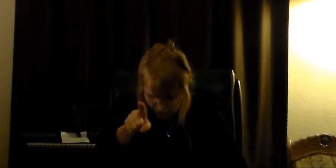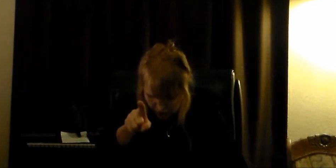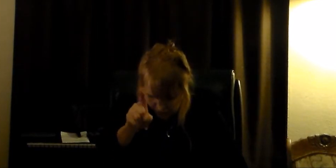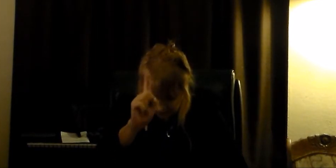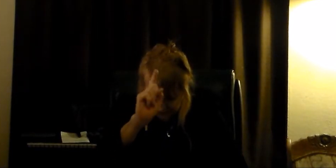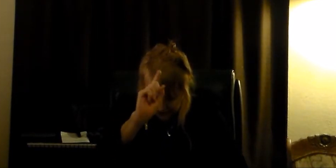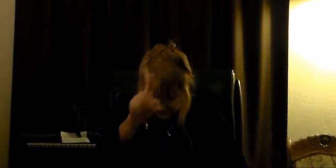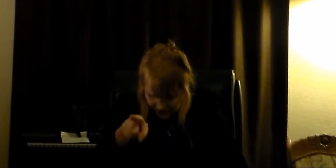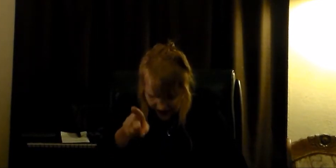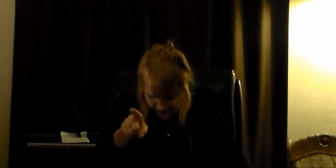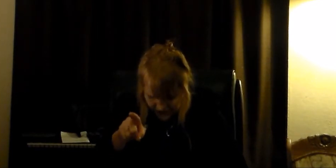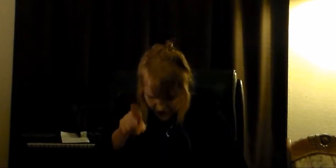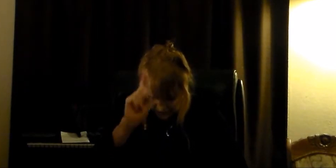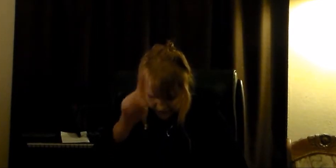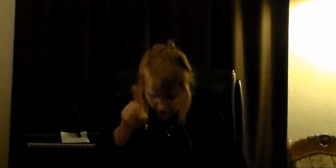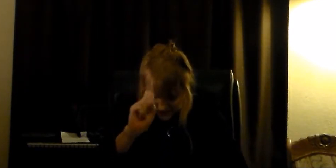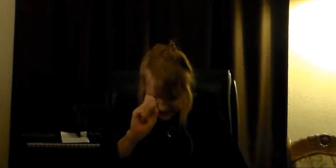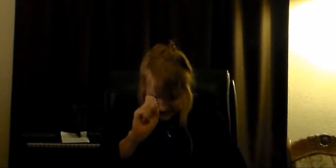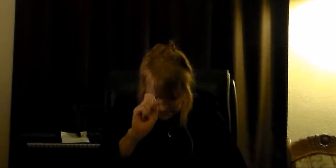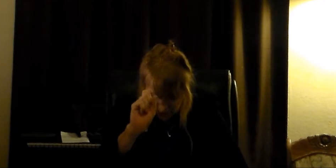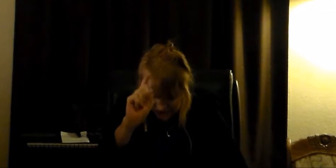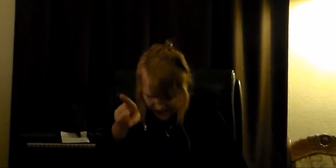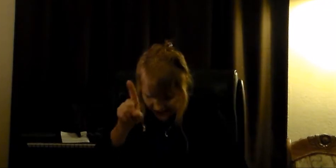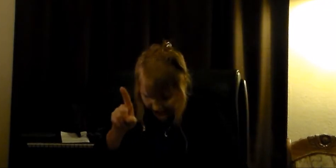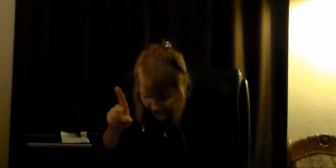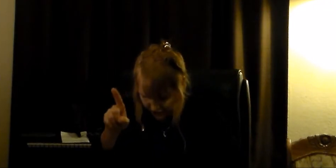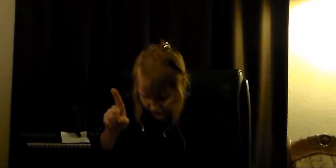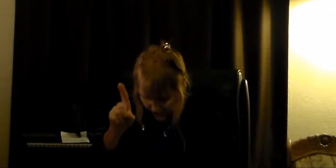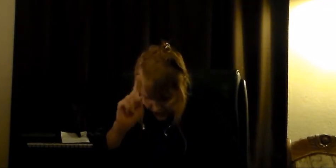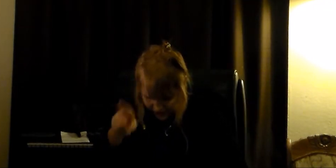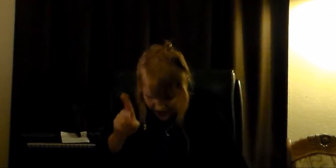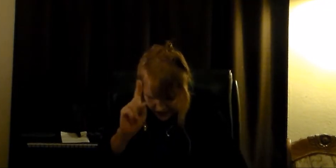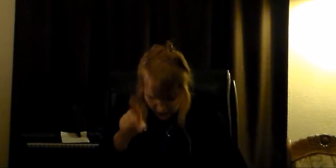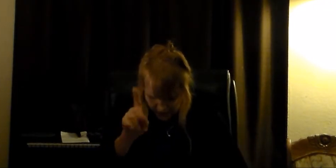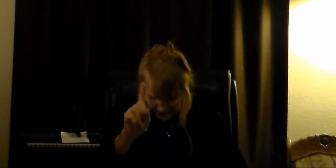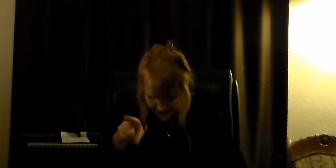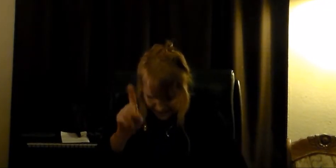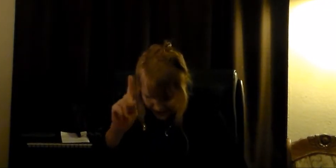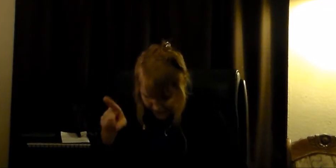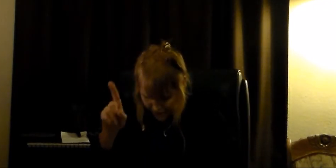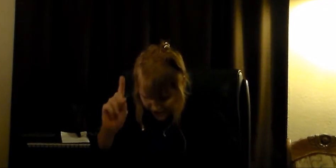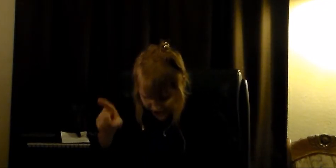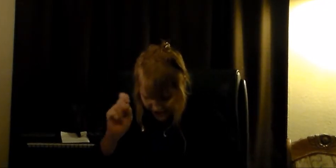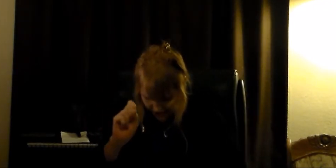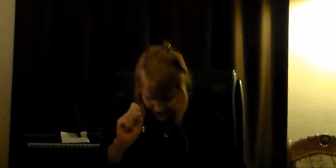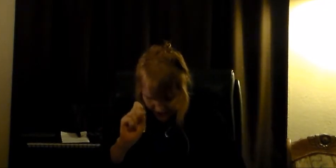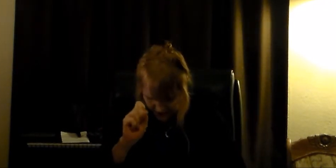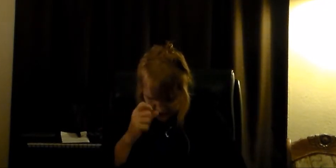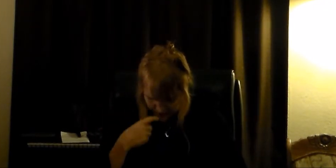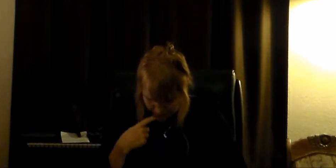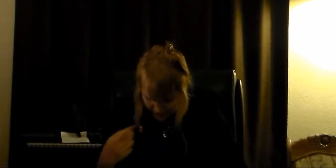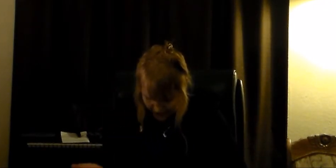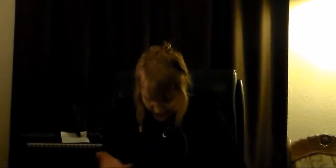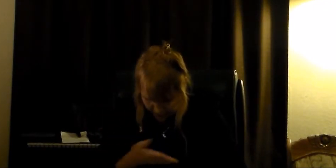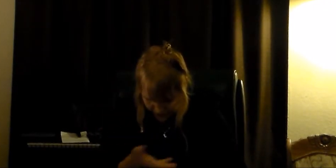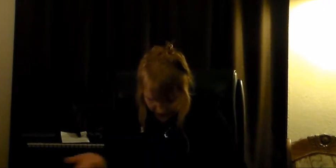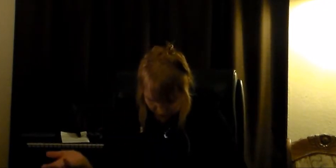immoral, theft, false testimony, slander. These are what makes a man person unclean. But eating with